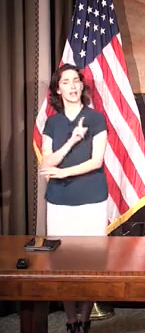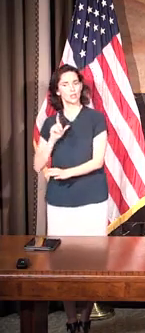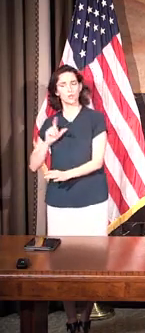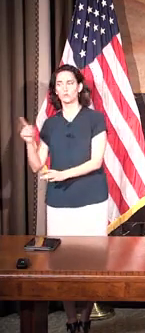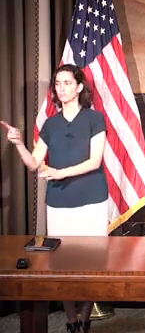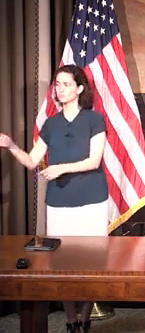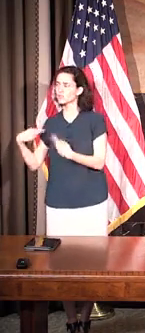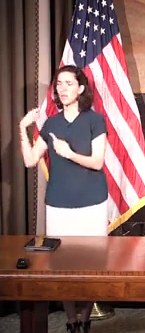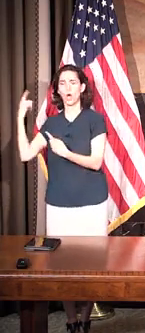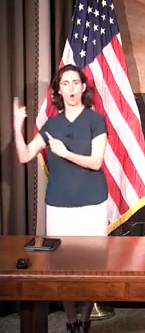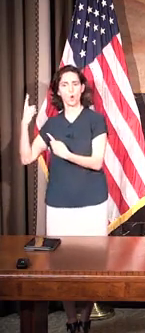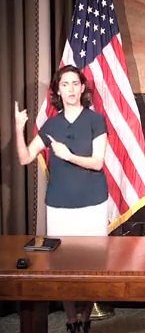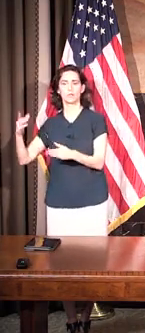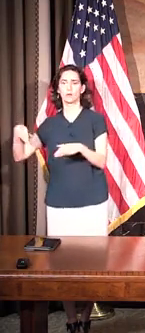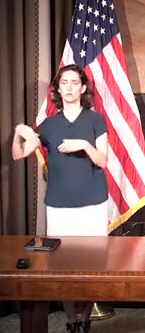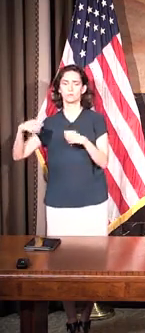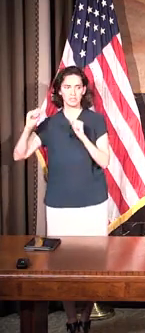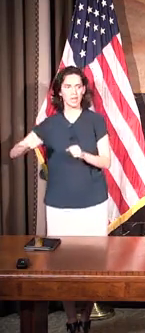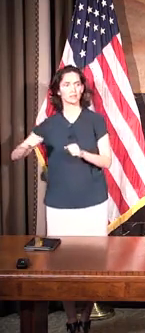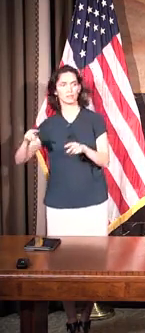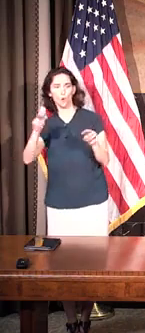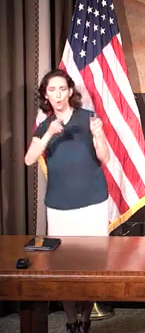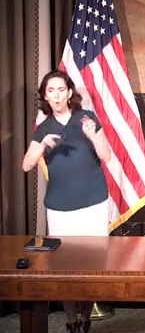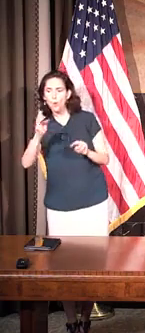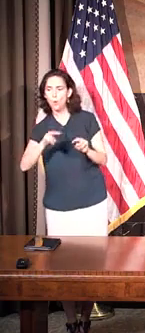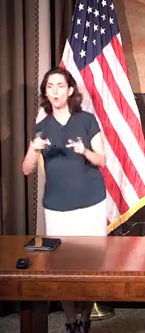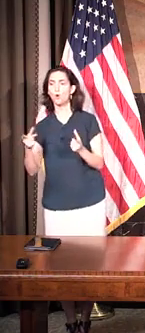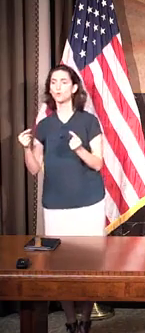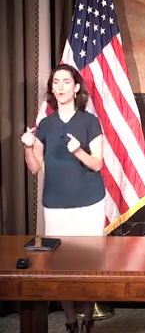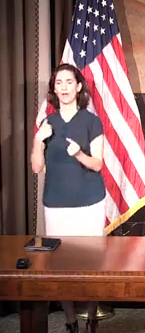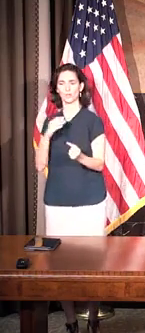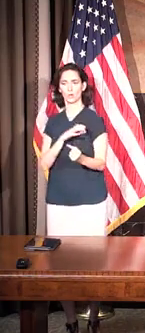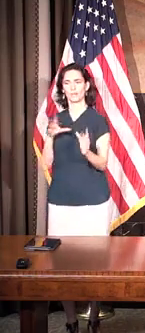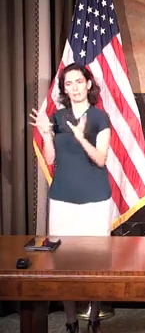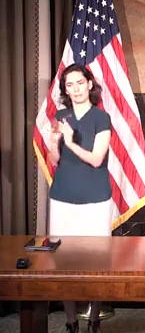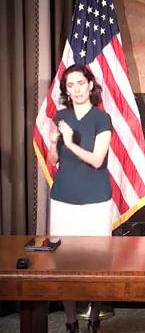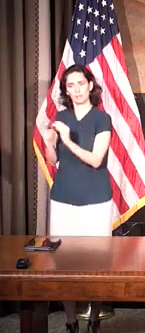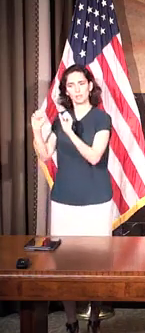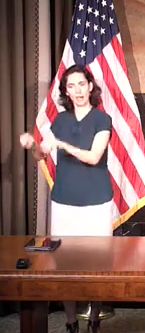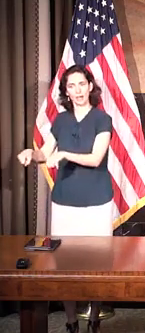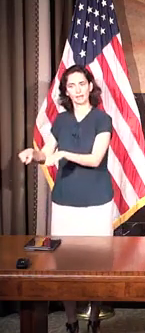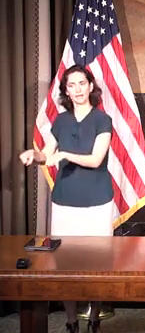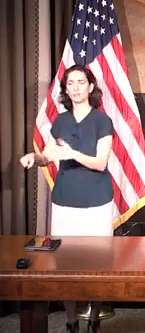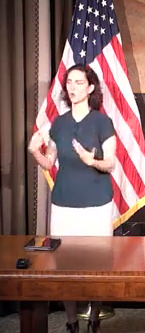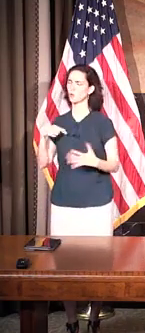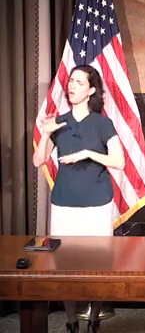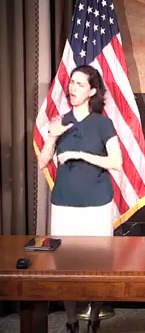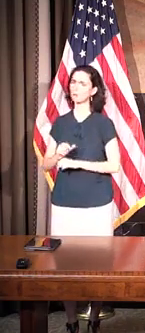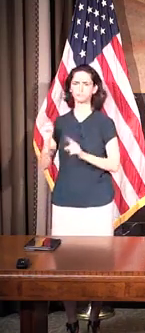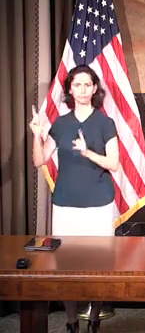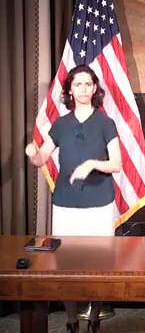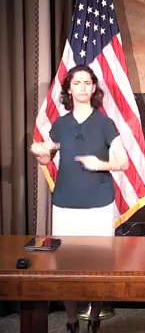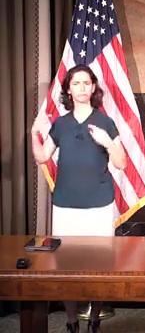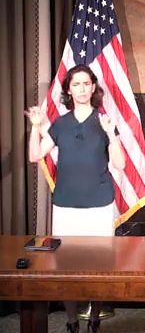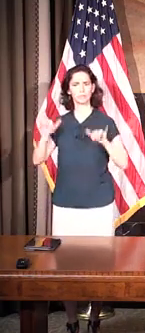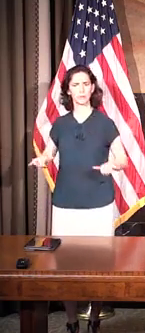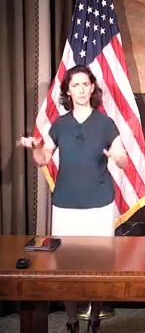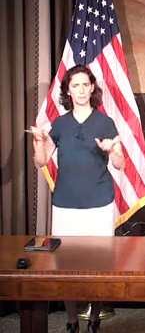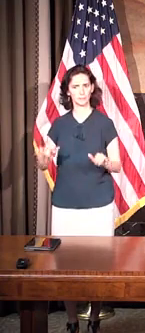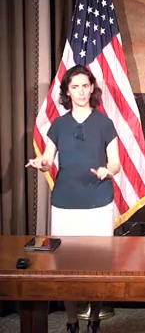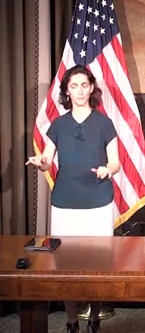the ability to provide oversight. They call committee hearings, and so it's something that we're accustomed to. And as